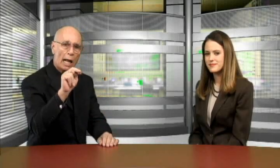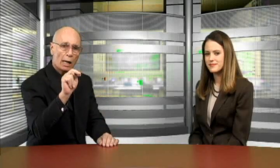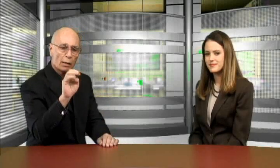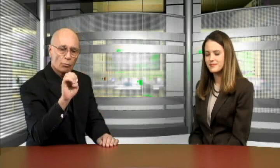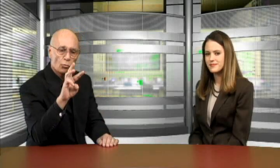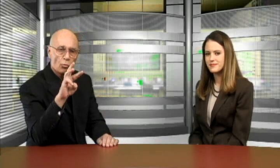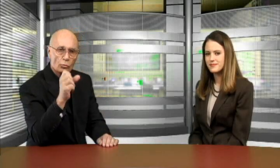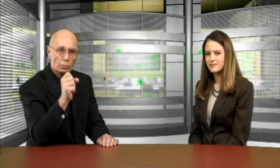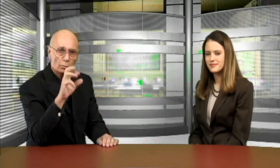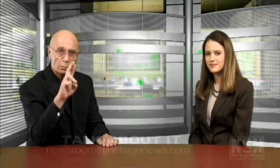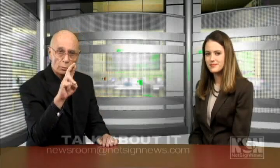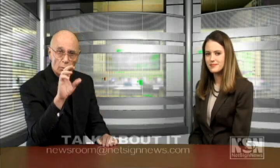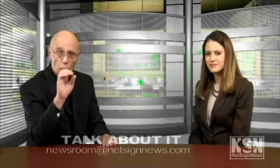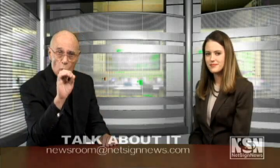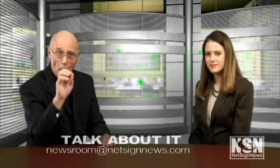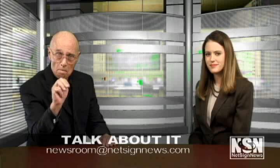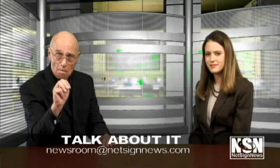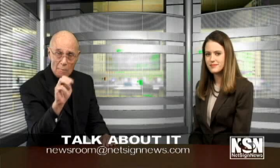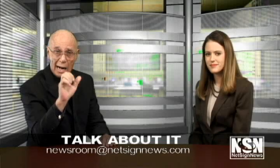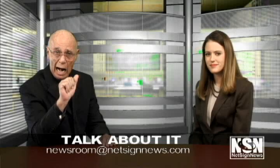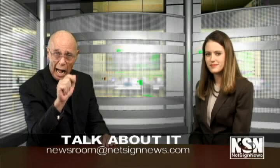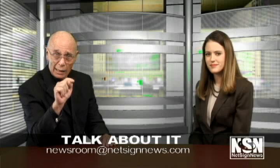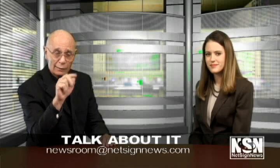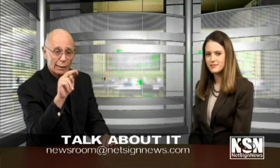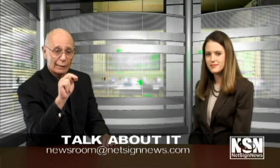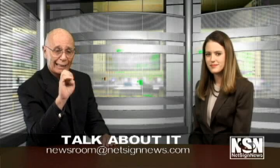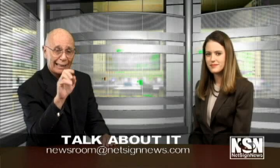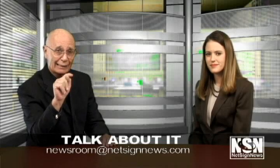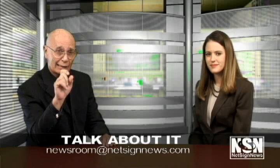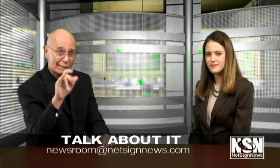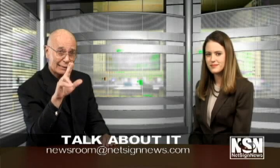Send it to the newsroom at